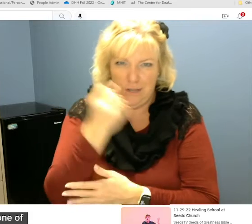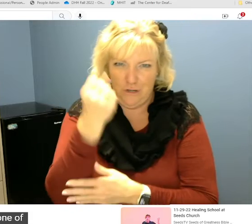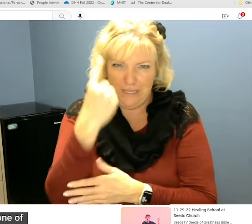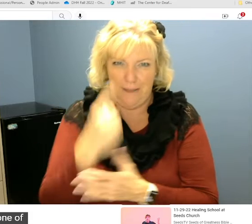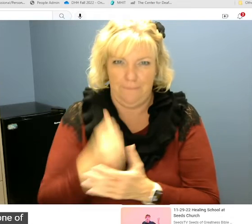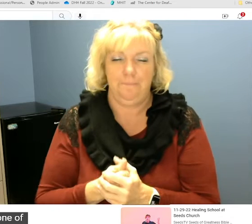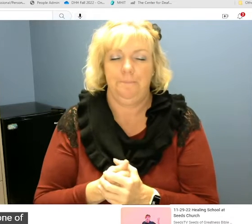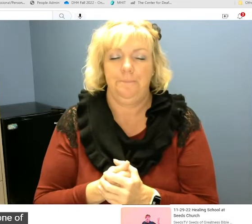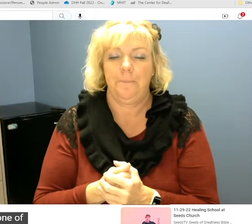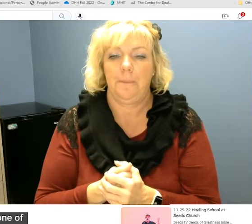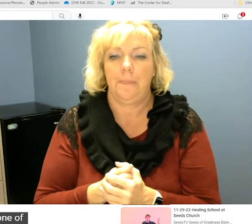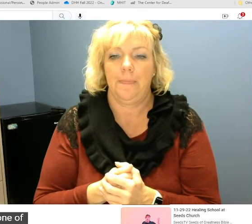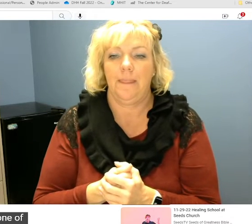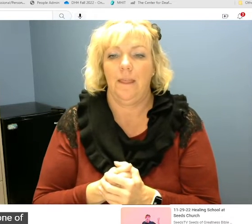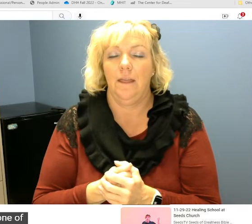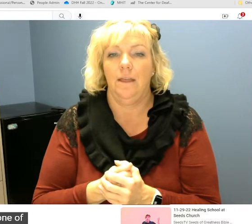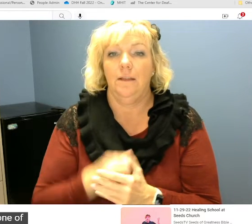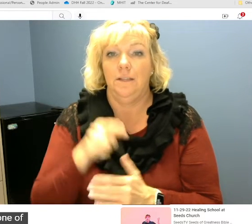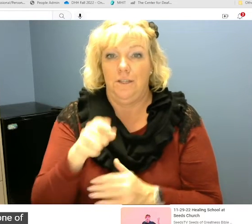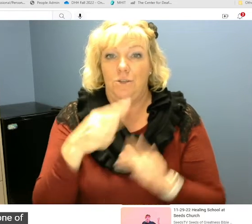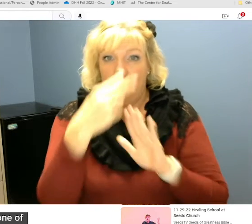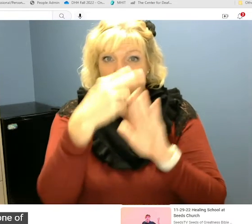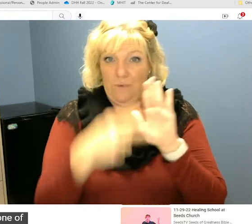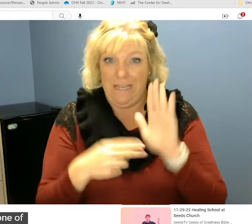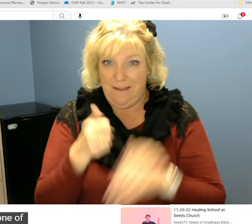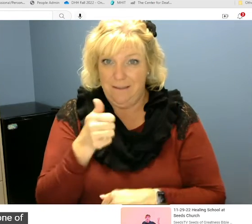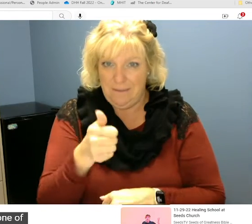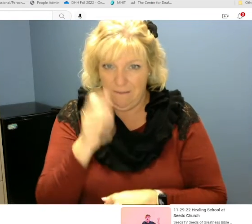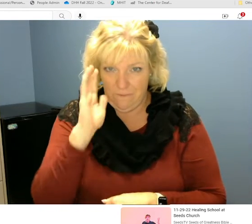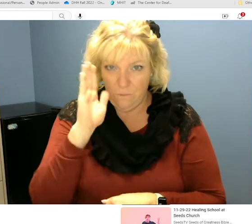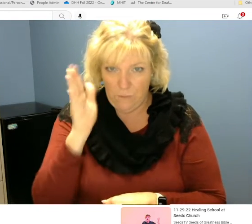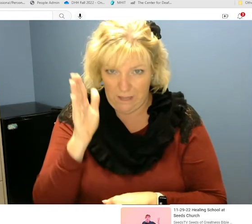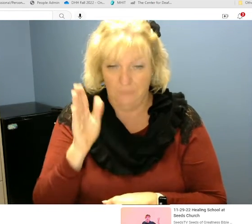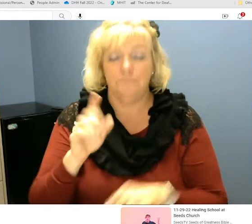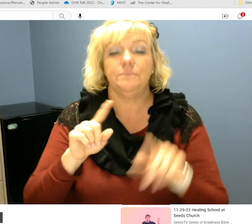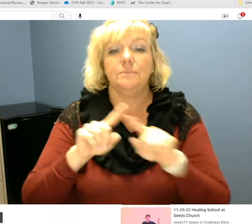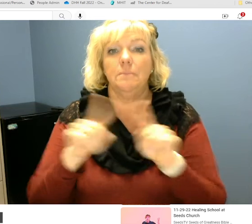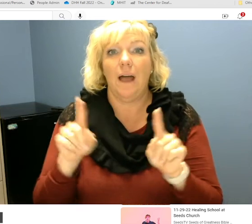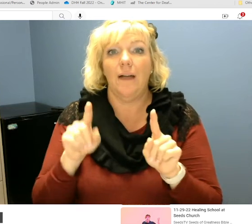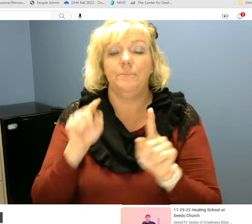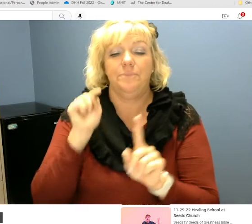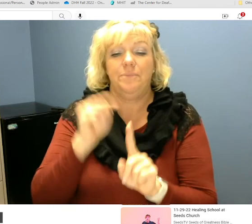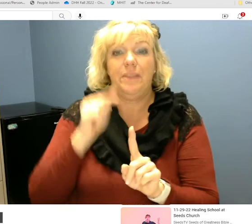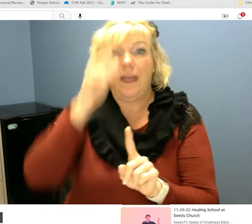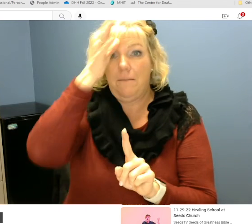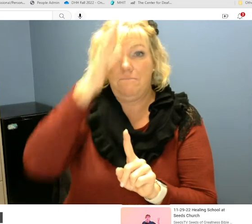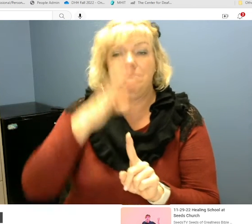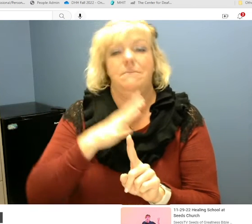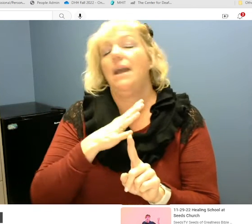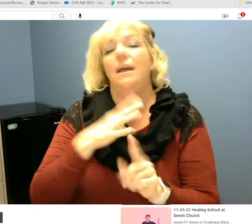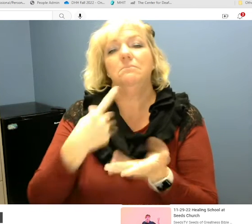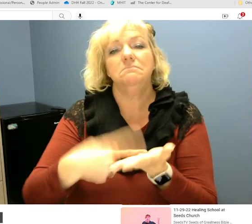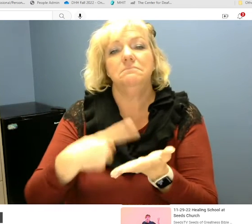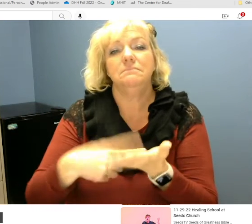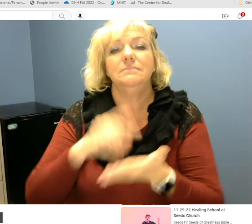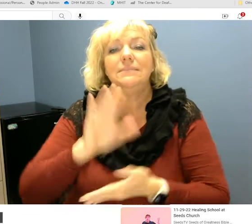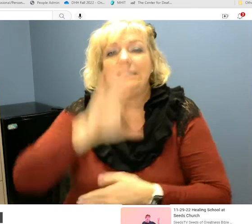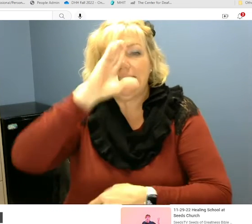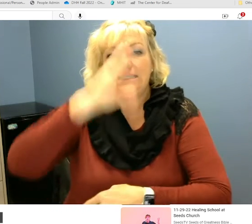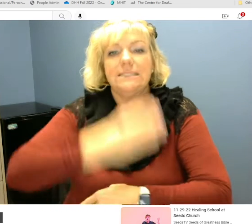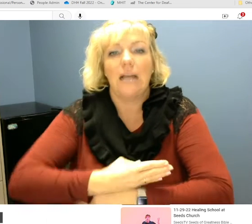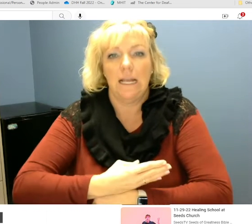letter, one of the things he mentions is he talks about his son. And he talks